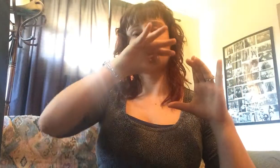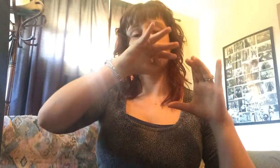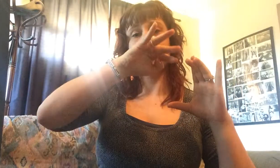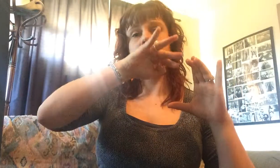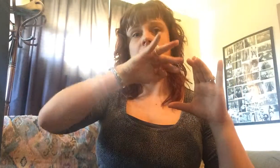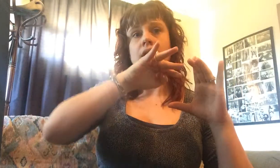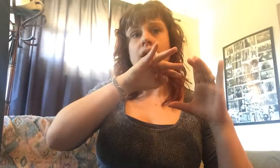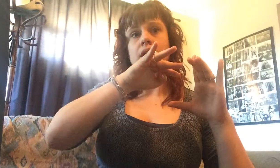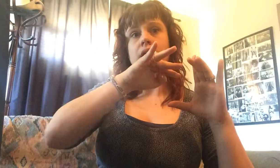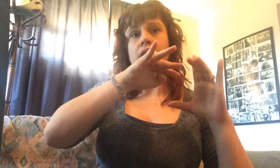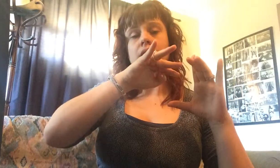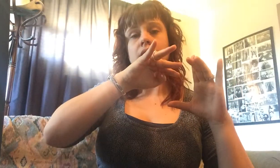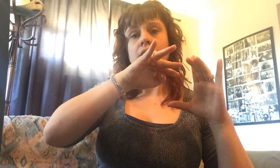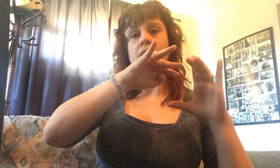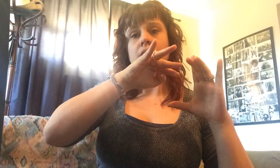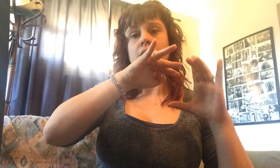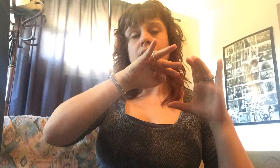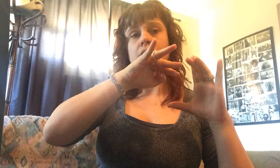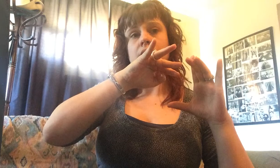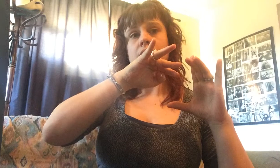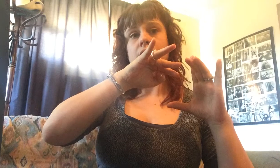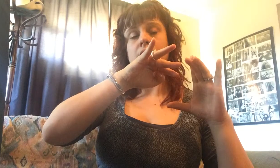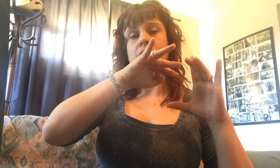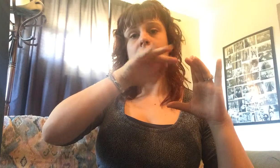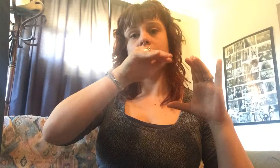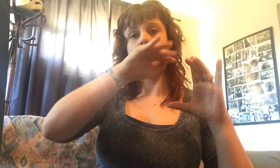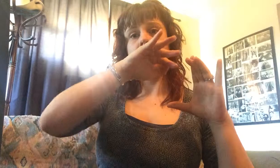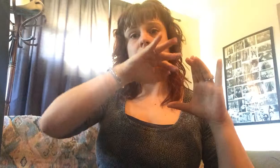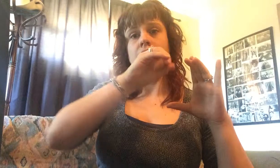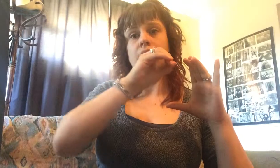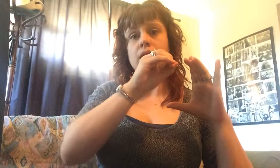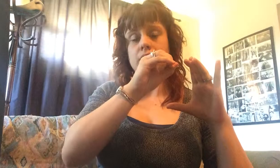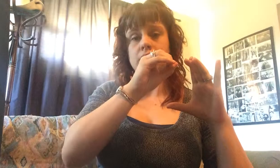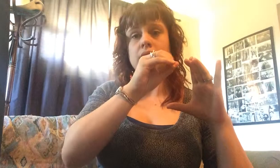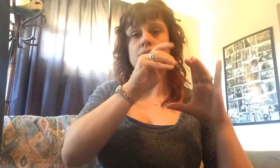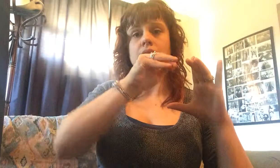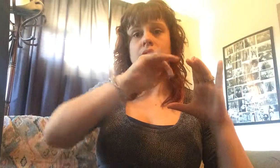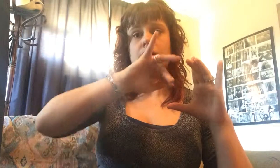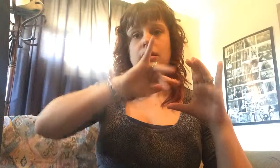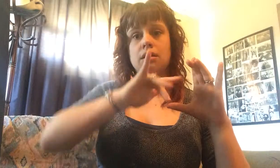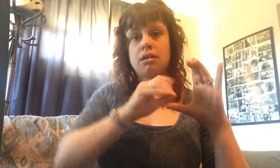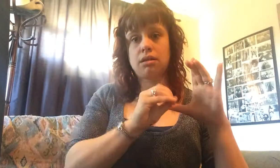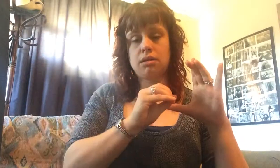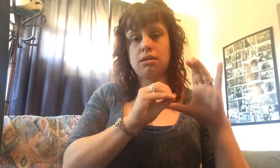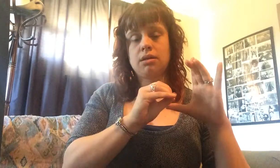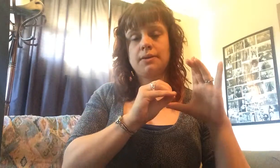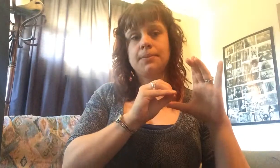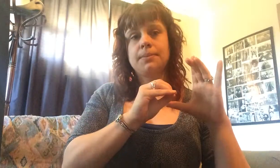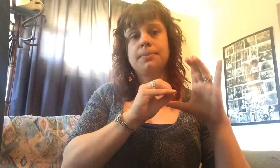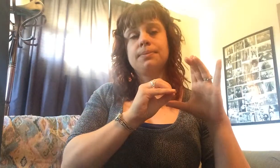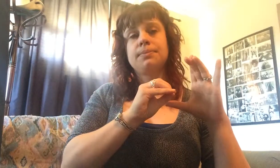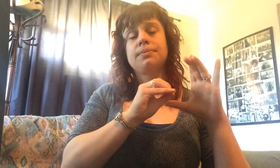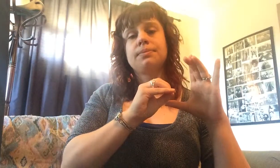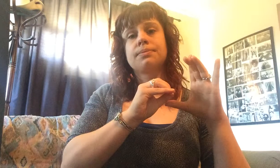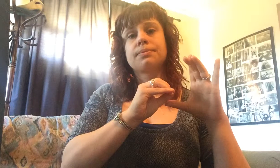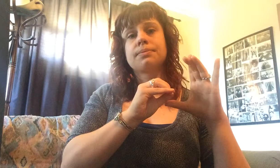the left auricle to the left ventricle This is going to happen The same is going to happen here During